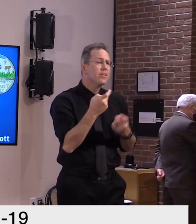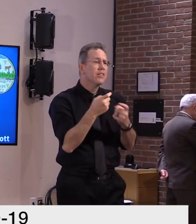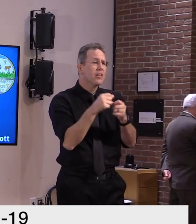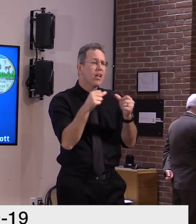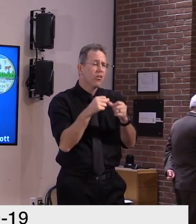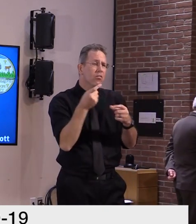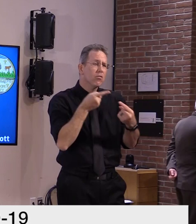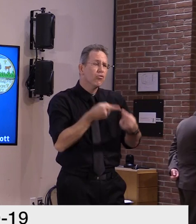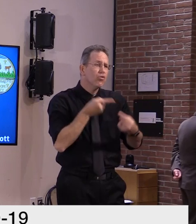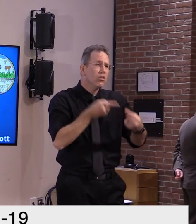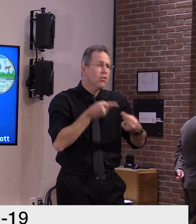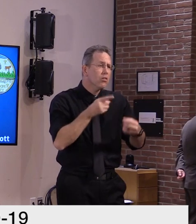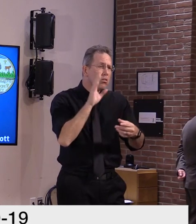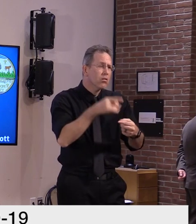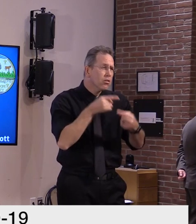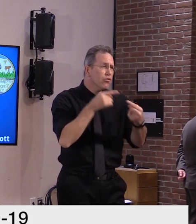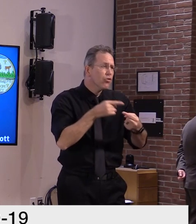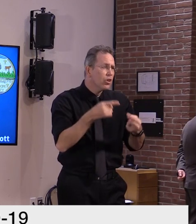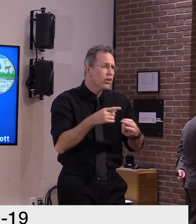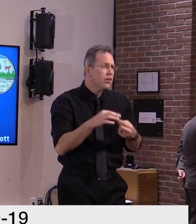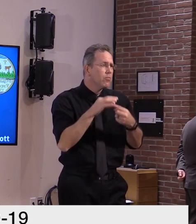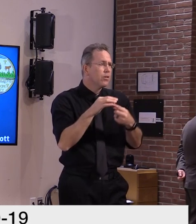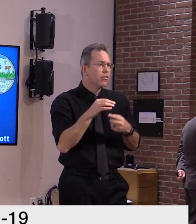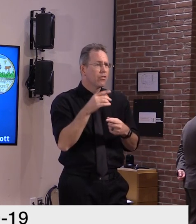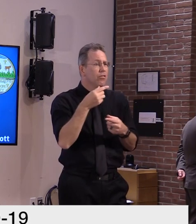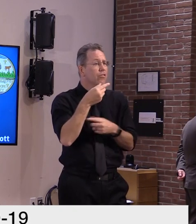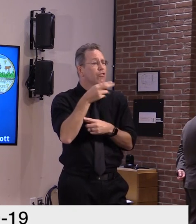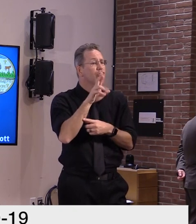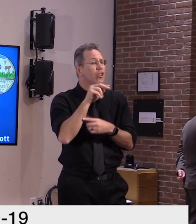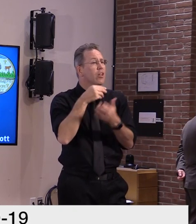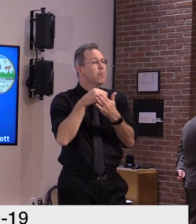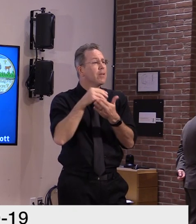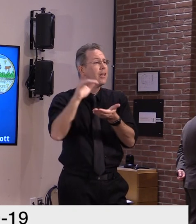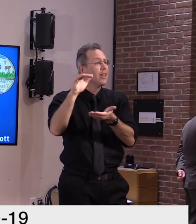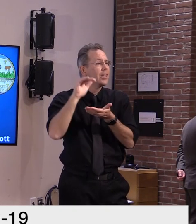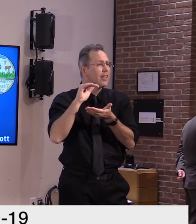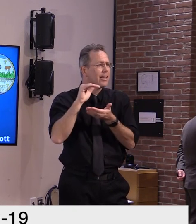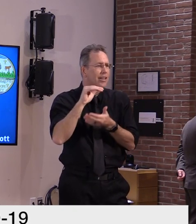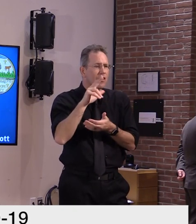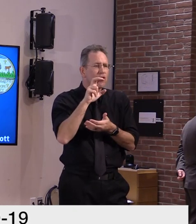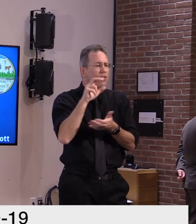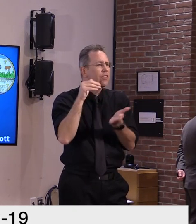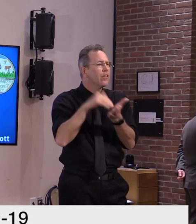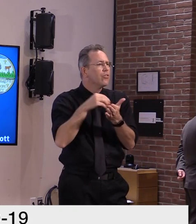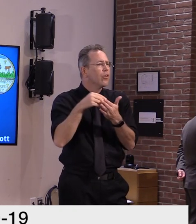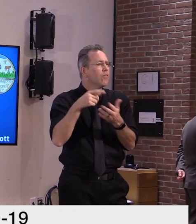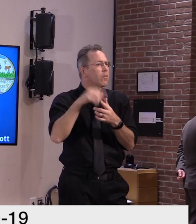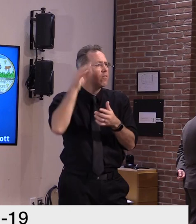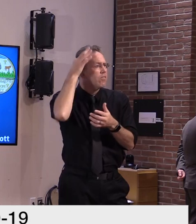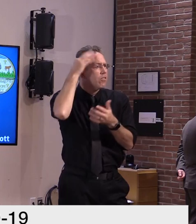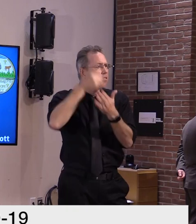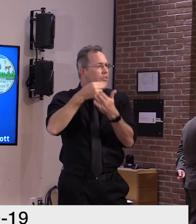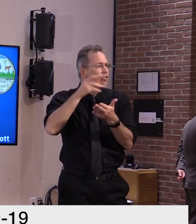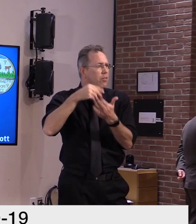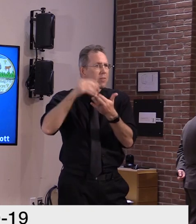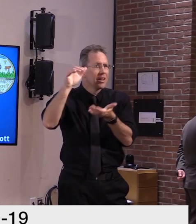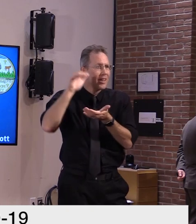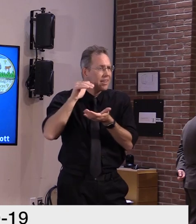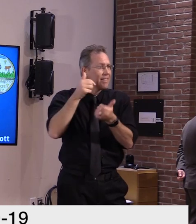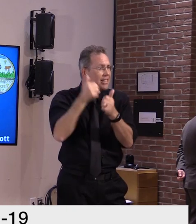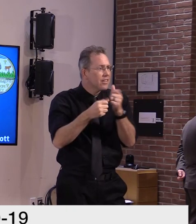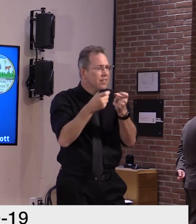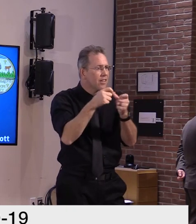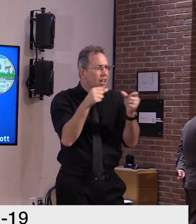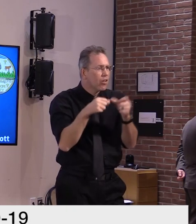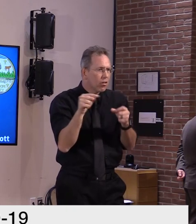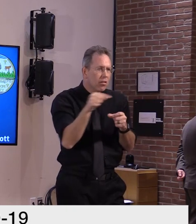up to $300,000 per business to replace lost revenue due to COVID-19. It's why we created the $2.5 million Ski Area Safety